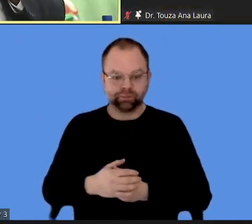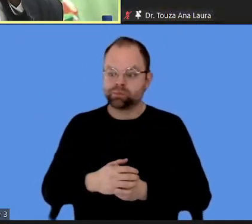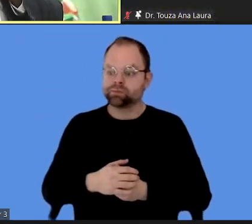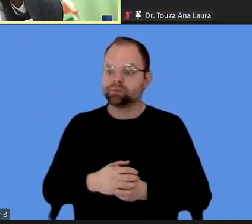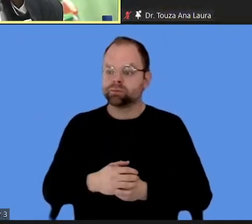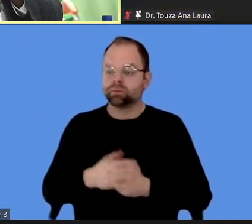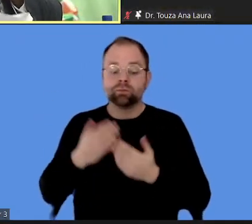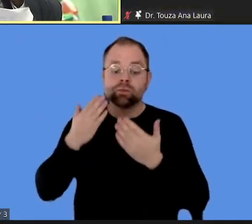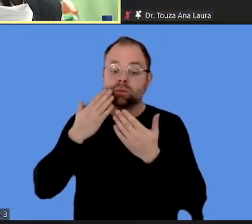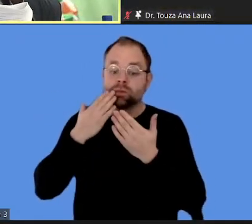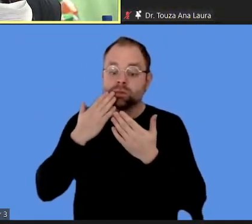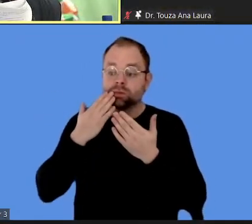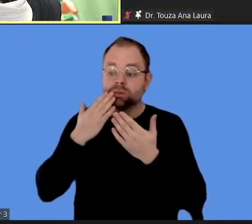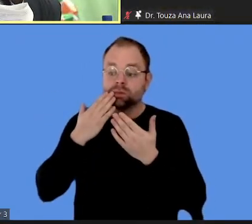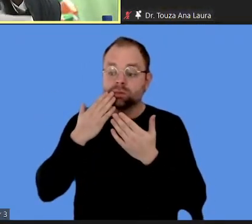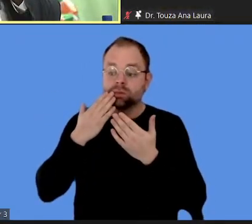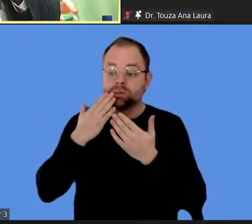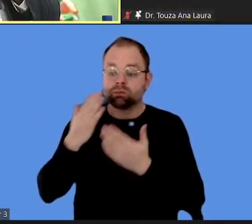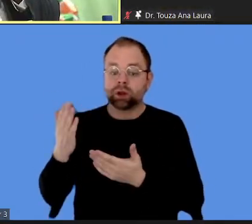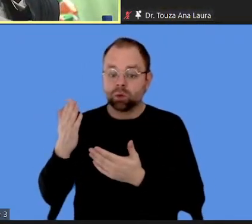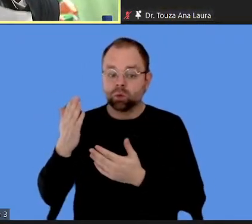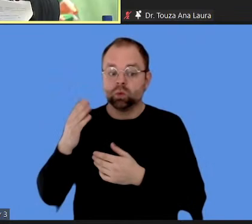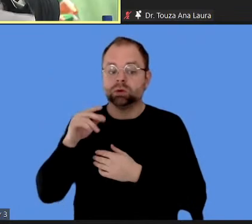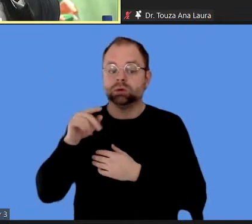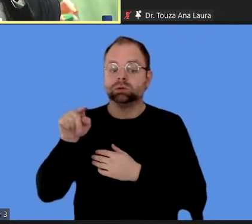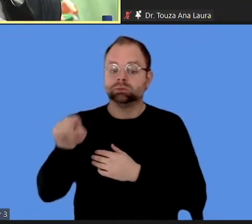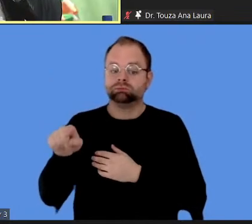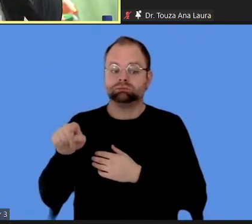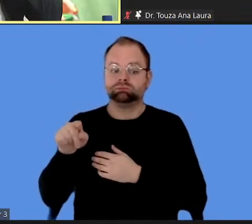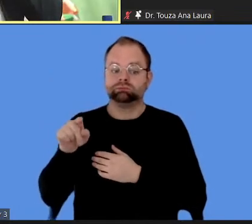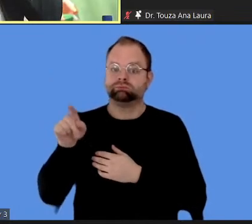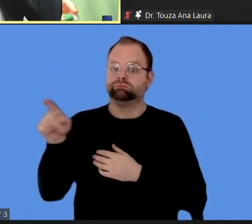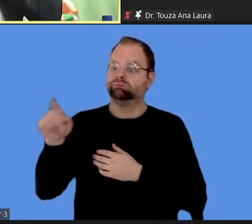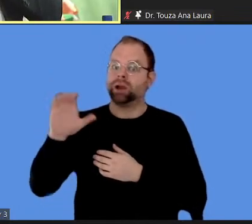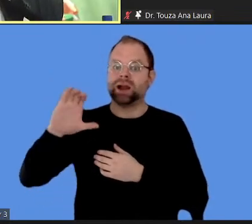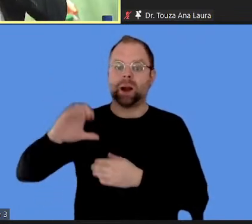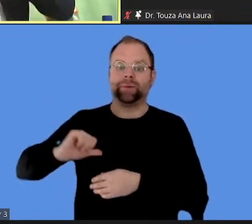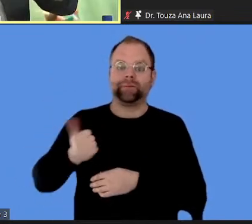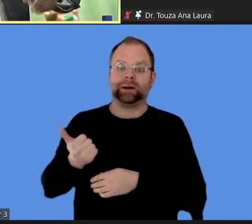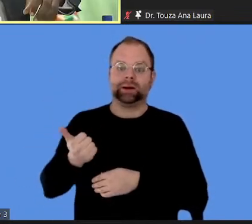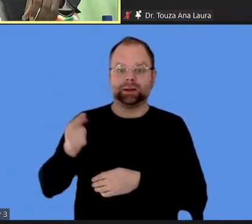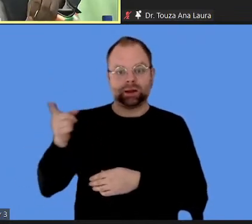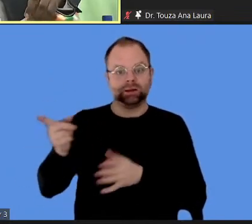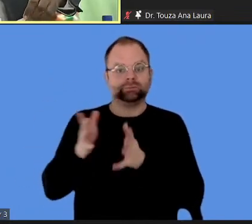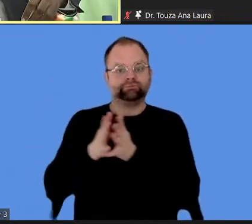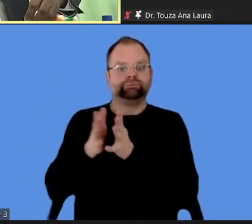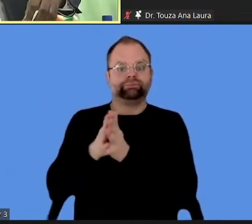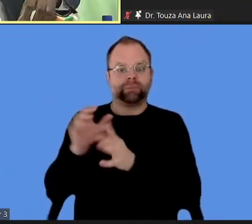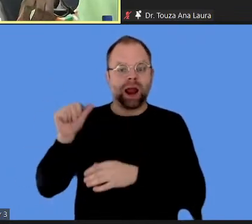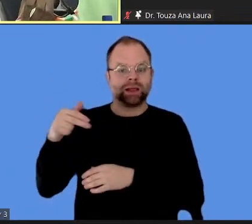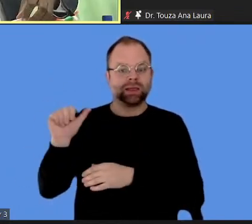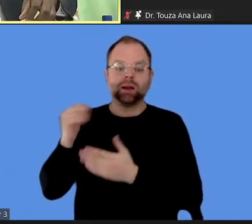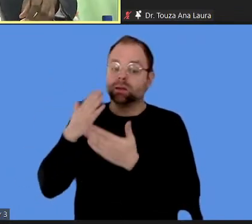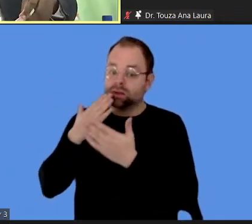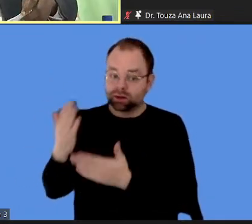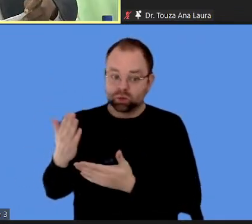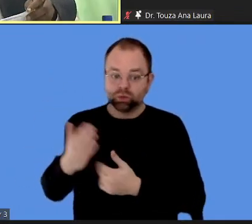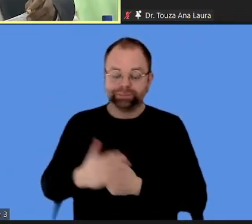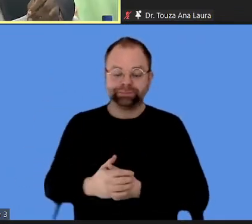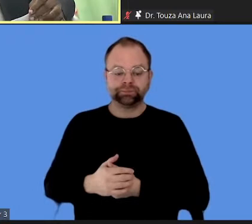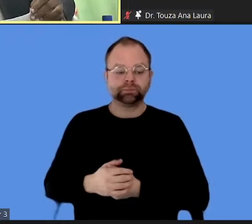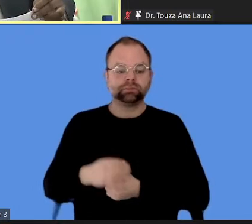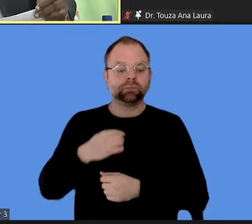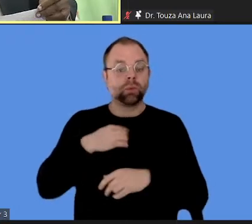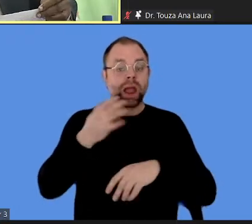to the audience to make their own interventions, focusing on some of the areas that we have